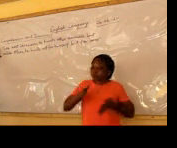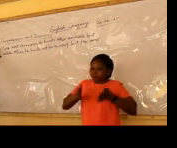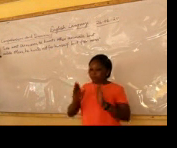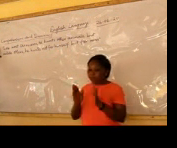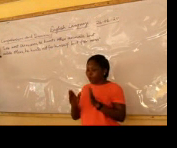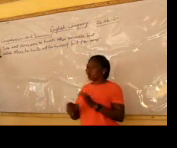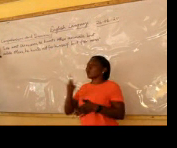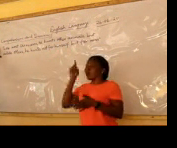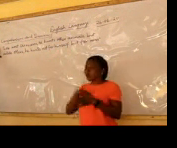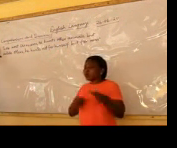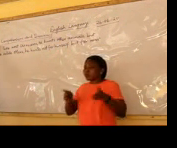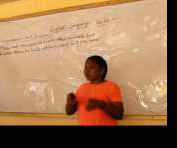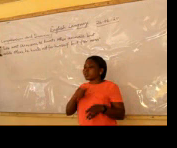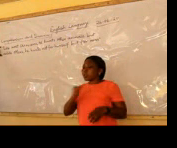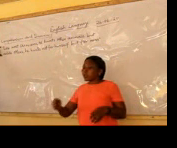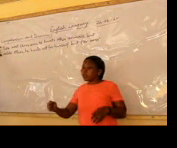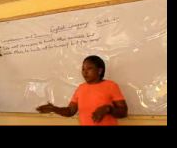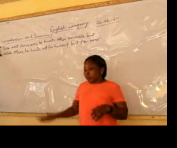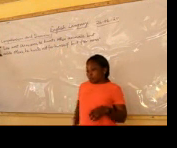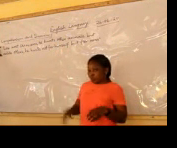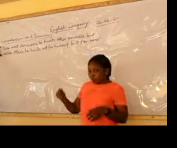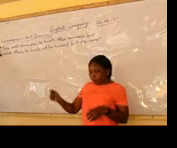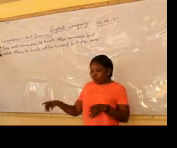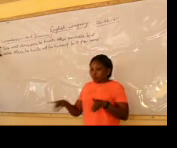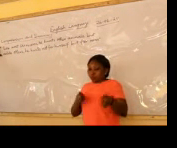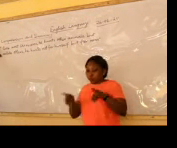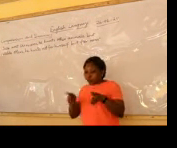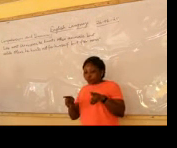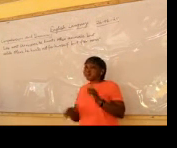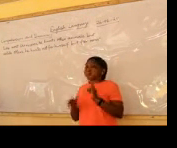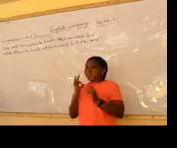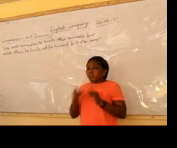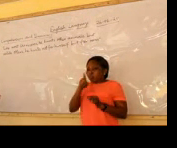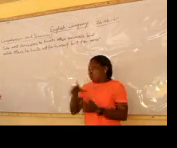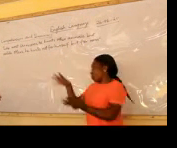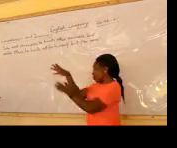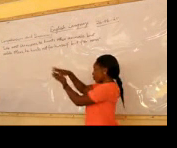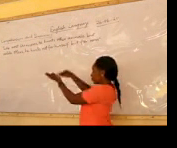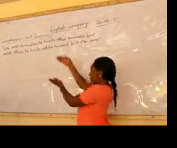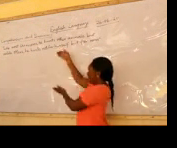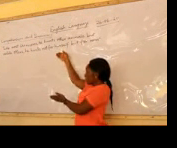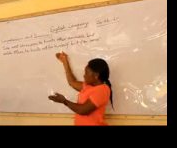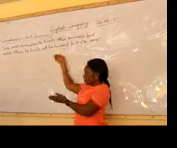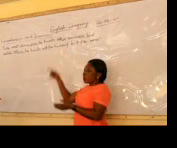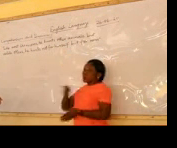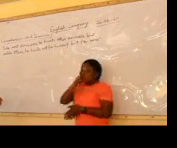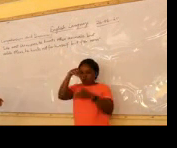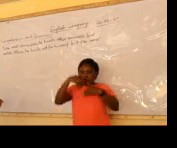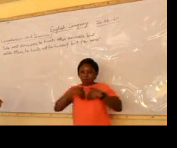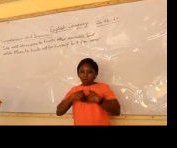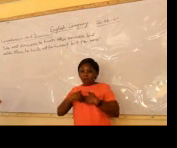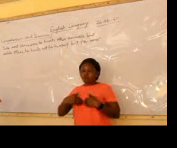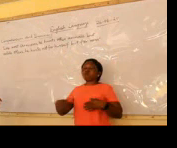what does a dog do? If you copy this out, you score your points.